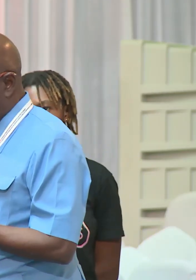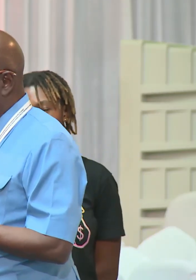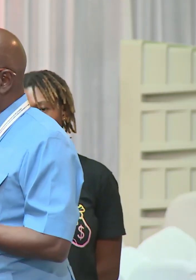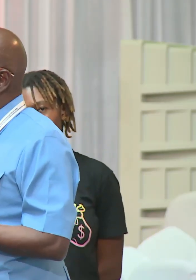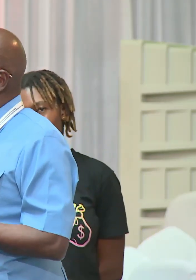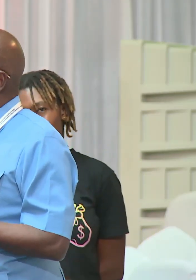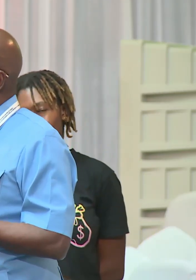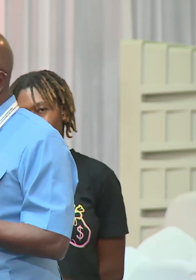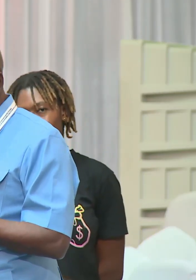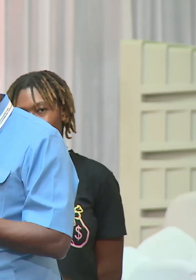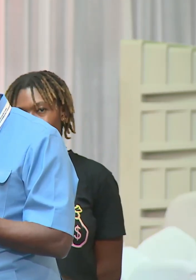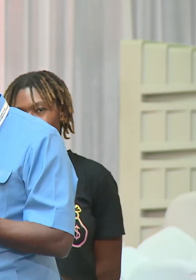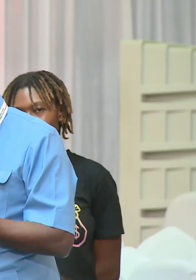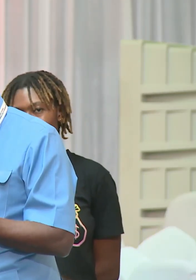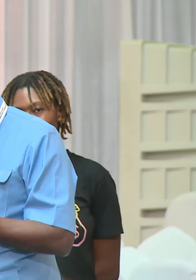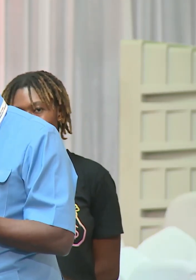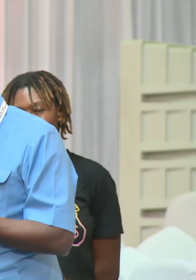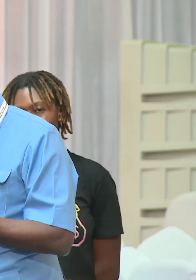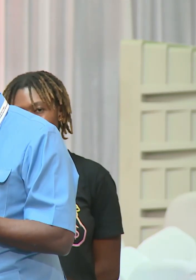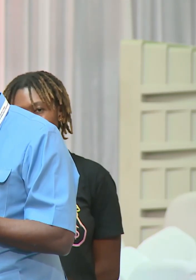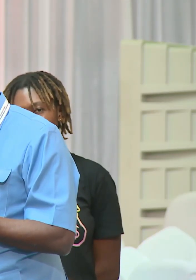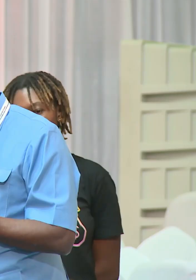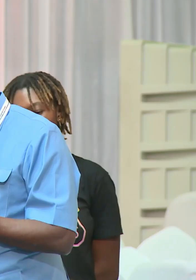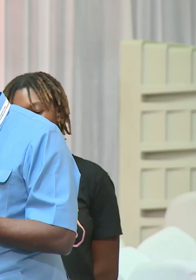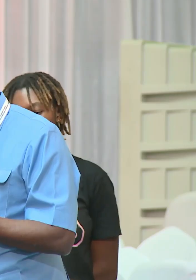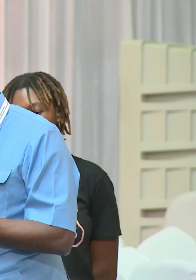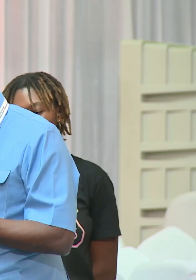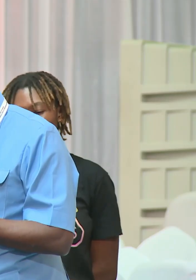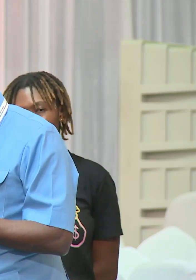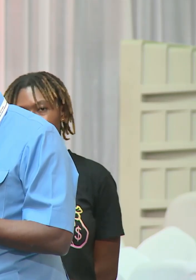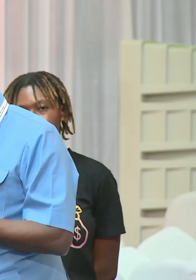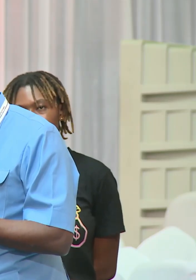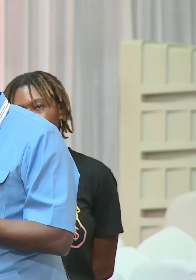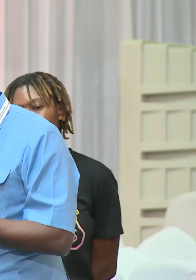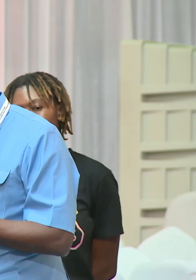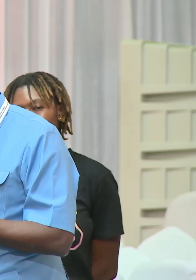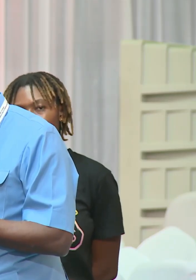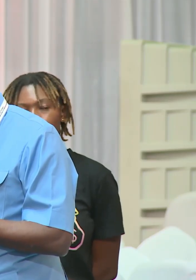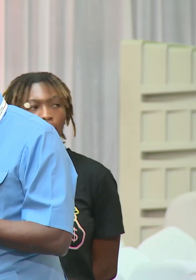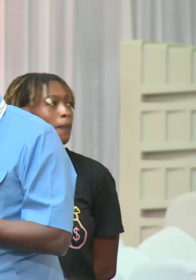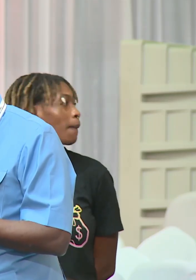Votre étude sur les IST chez les femmes enceintes,